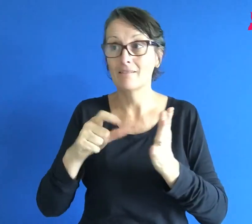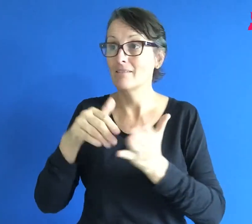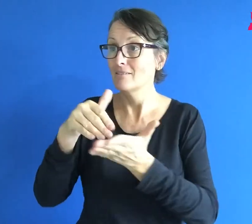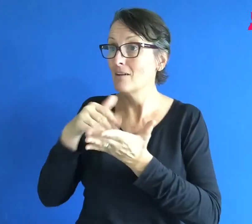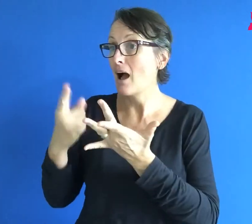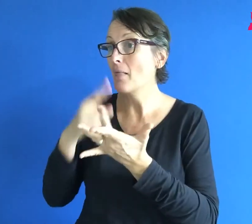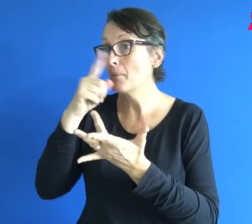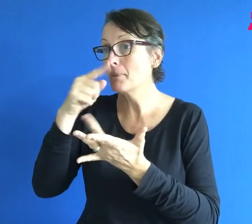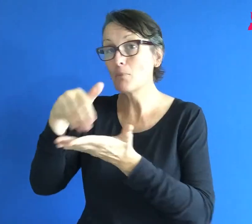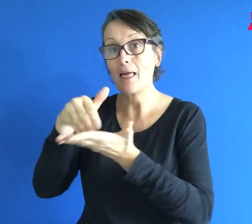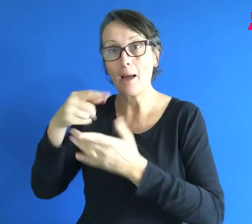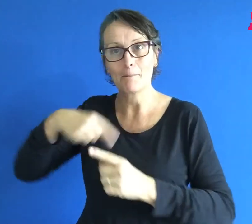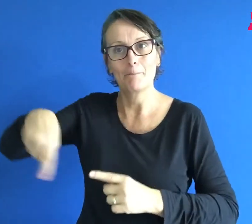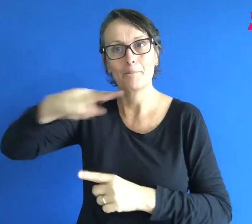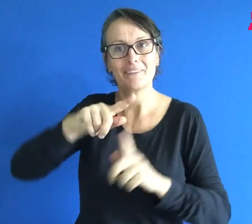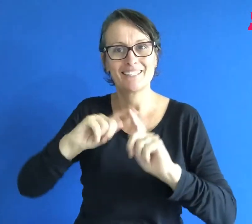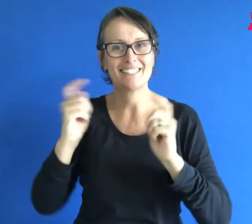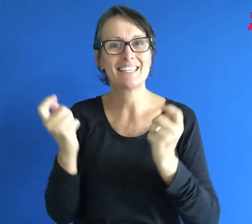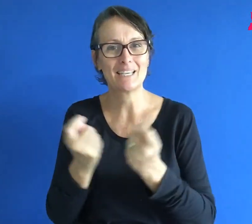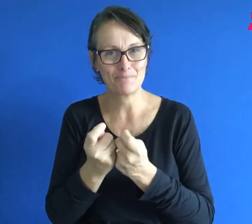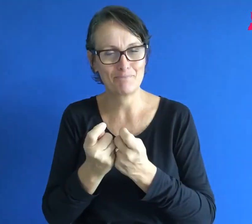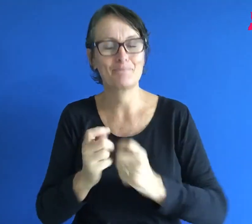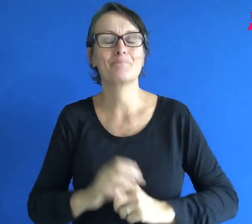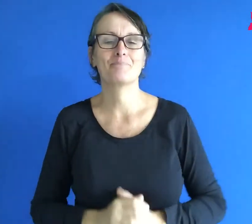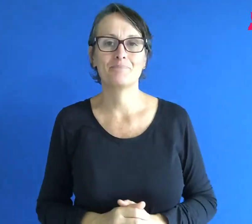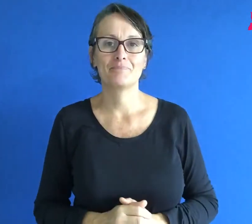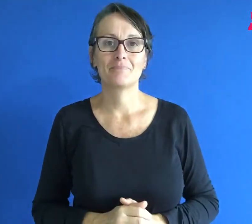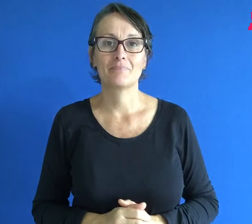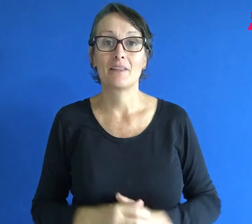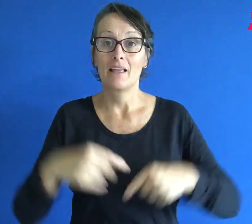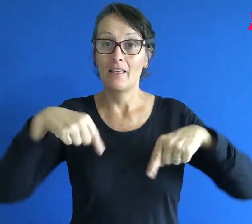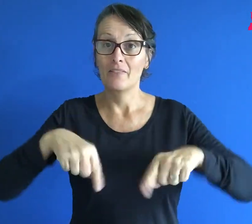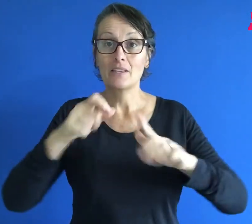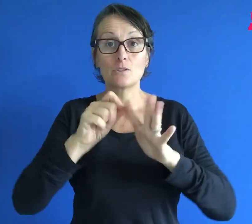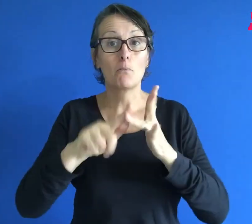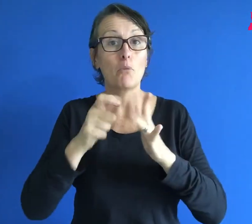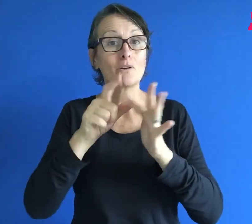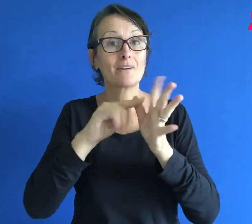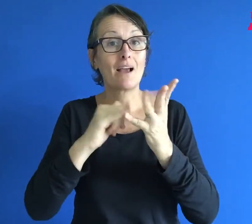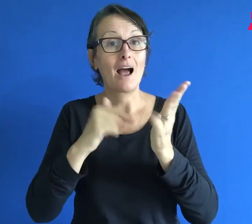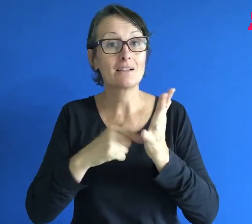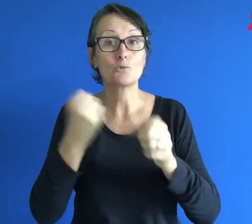Tom Ross. This podcast was recorded and produced on Wurundjeri, Boon Wurrung and Gadigal country, and we